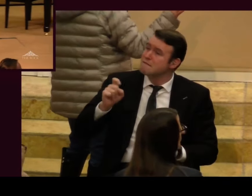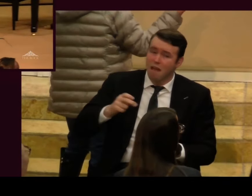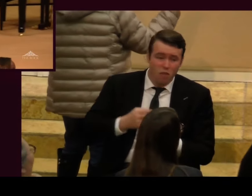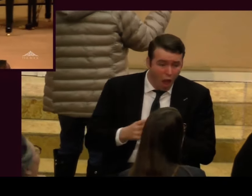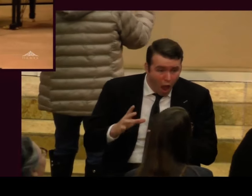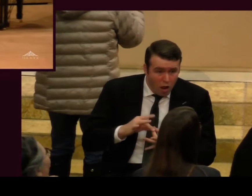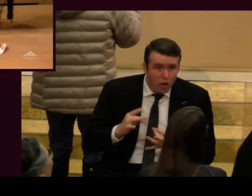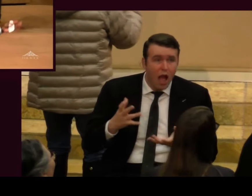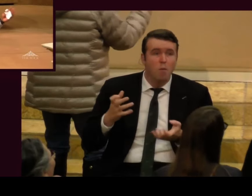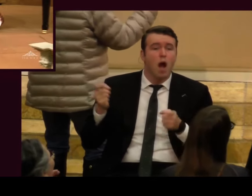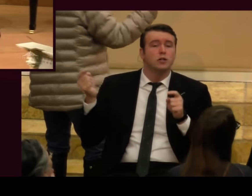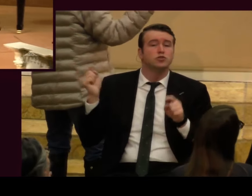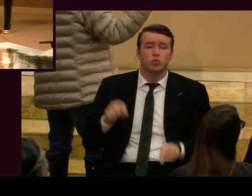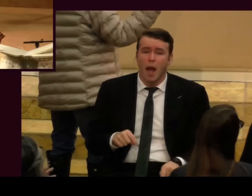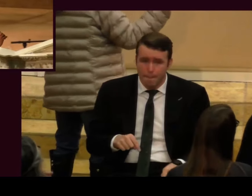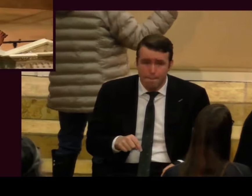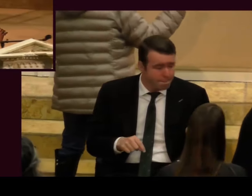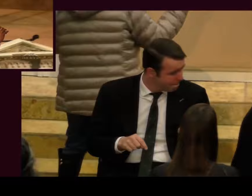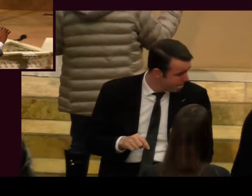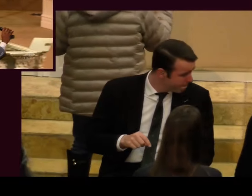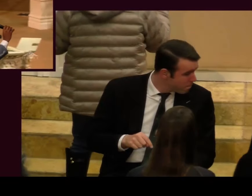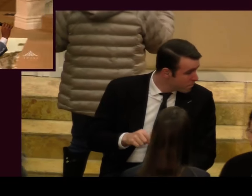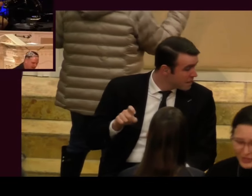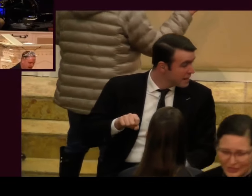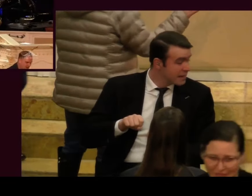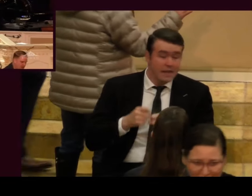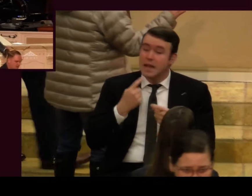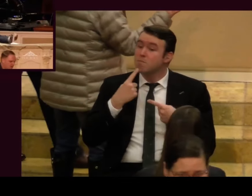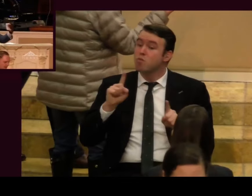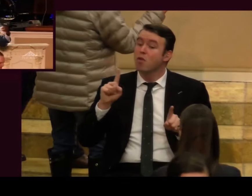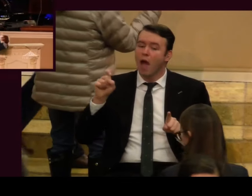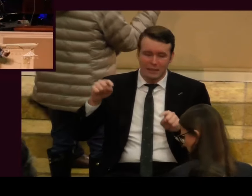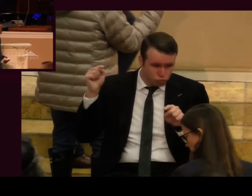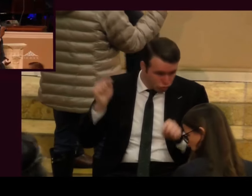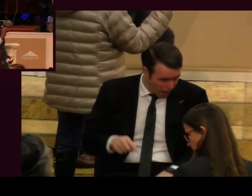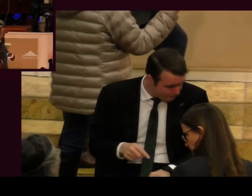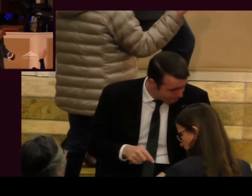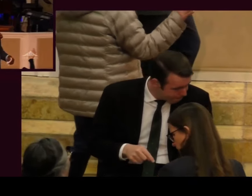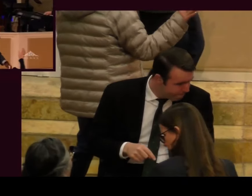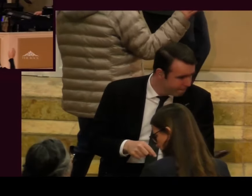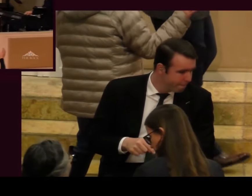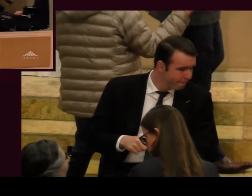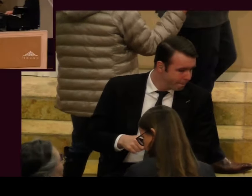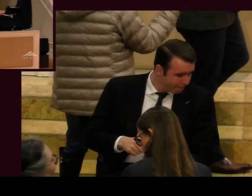You need the Holy Ghost, I want you to come. You need a breakthrough, I want you to come.